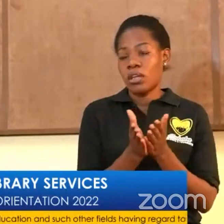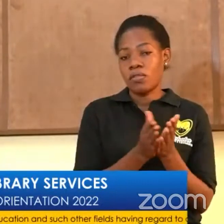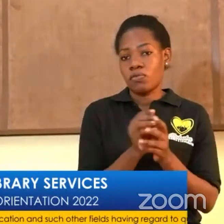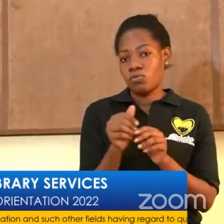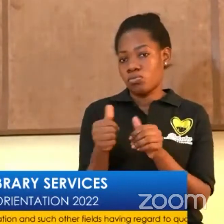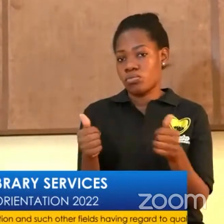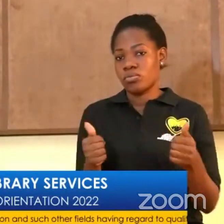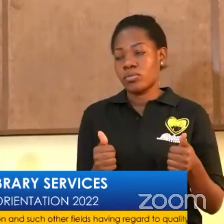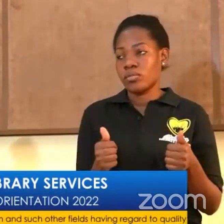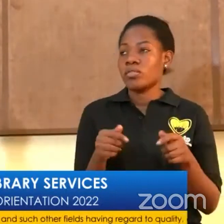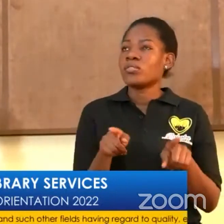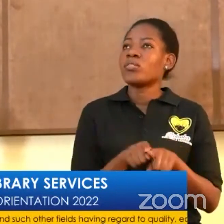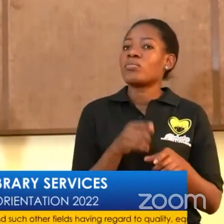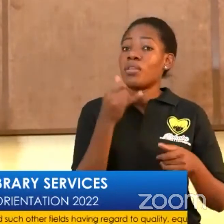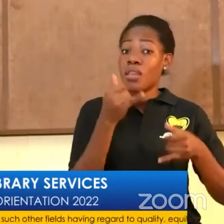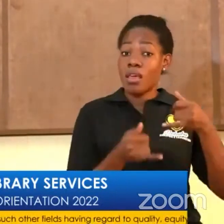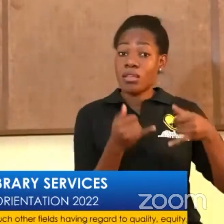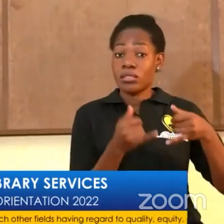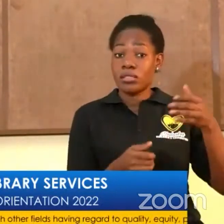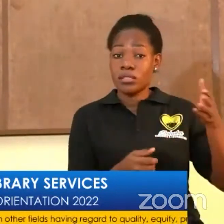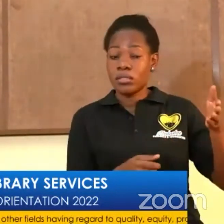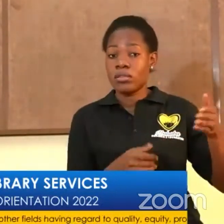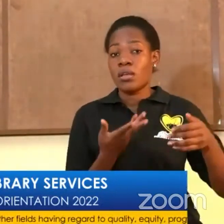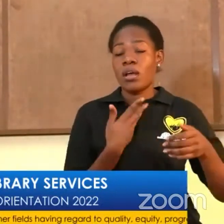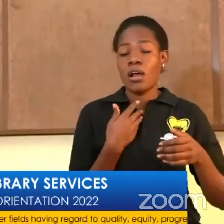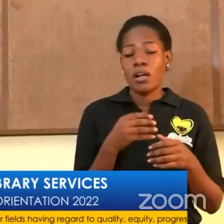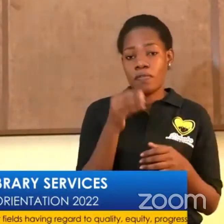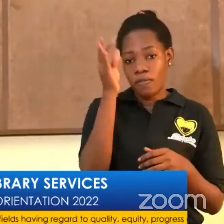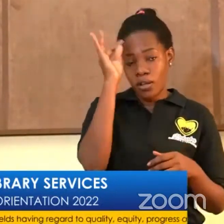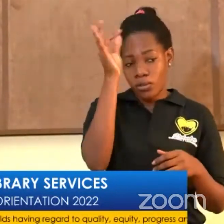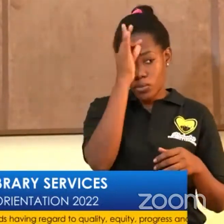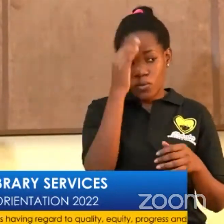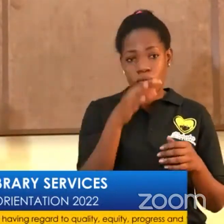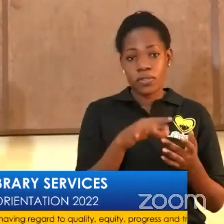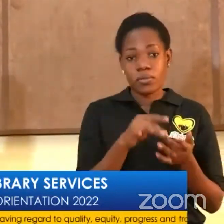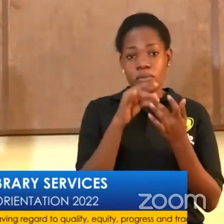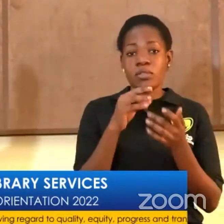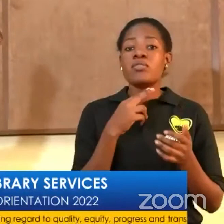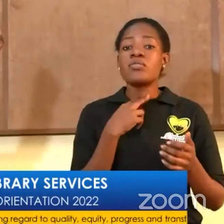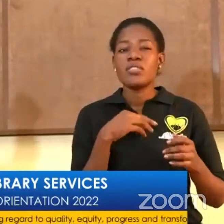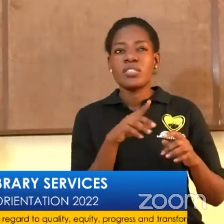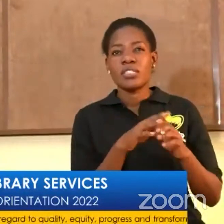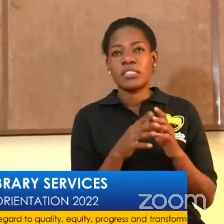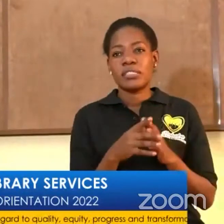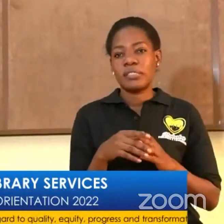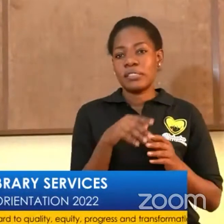have the Faculty of Special Needs and Rehabilitation Library at the extreme end.